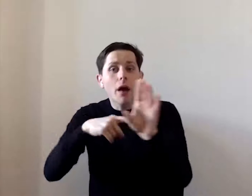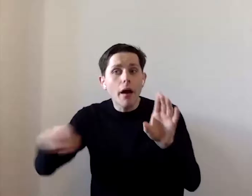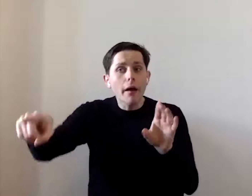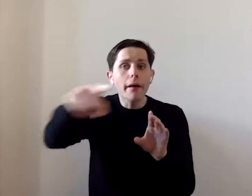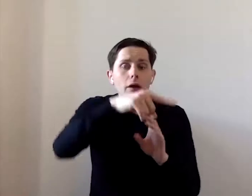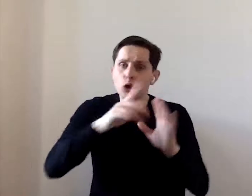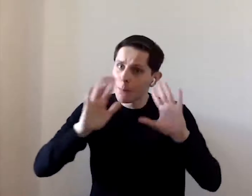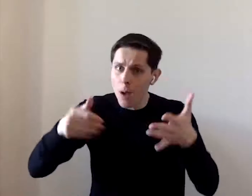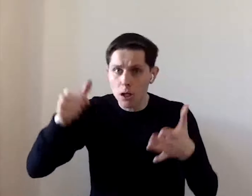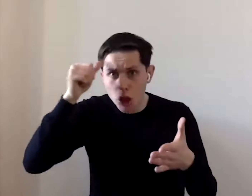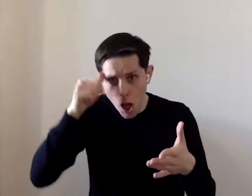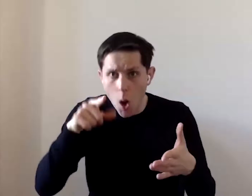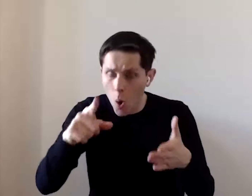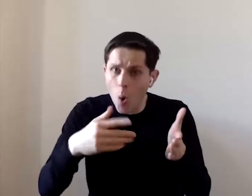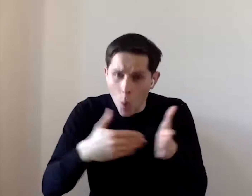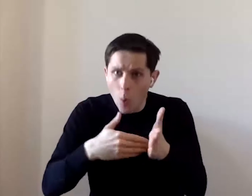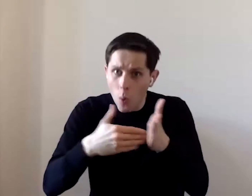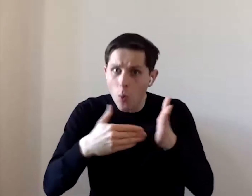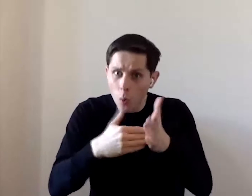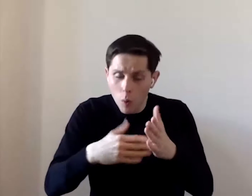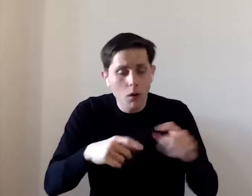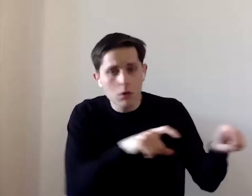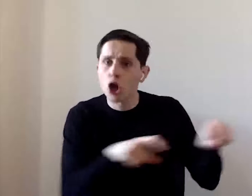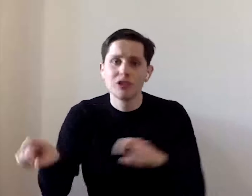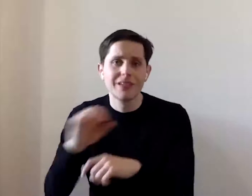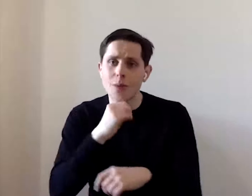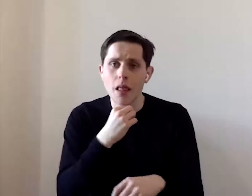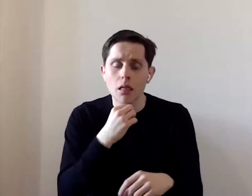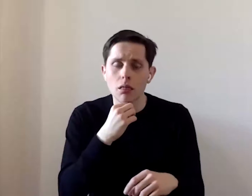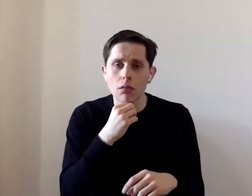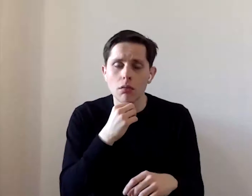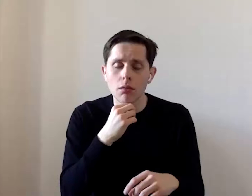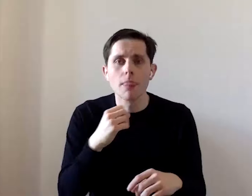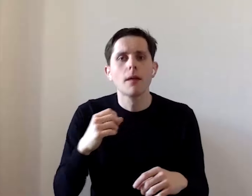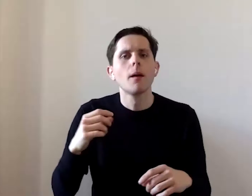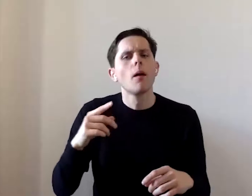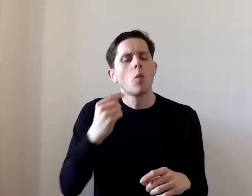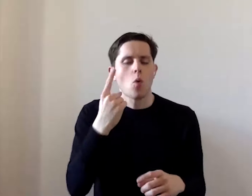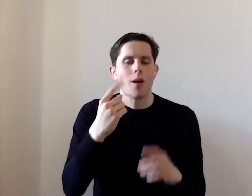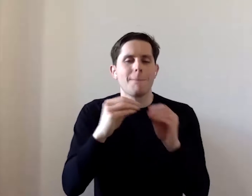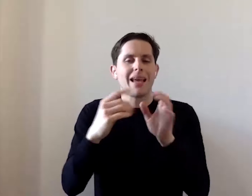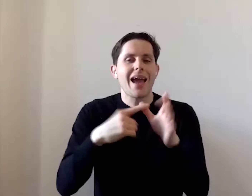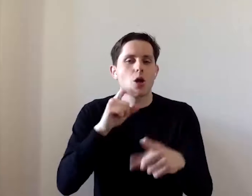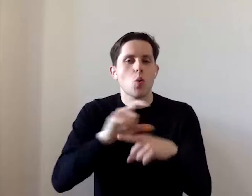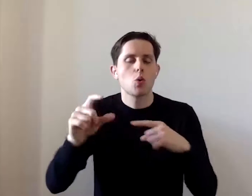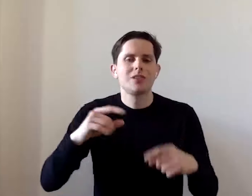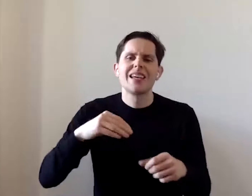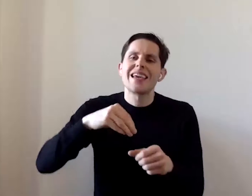become architects, they need to know that there is going to be an access pathway for them. There isn't going to be constant barriers.